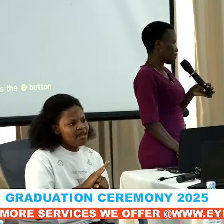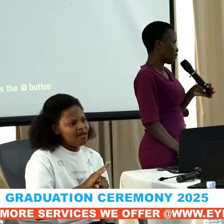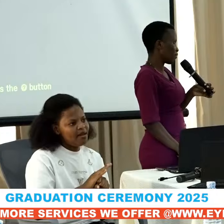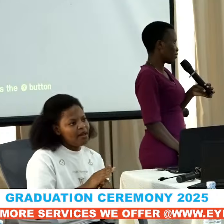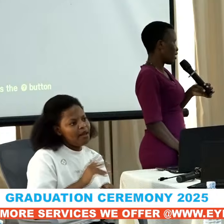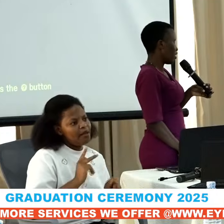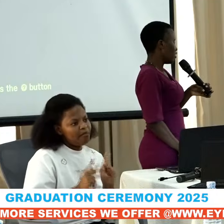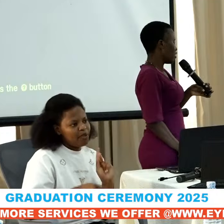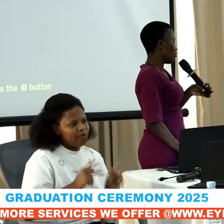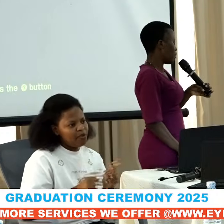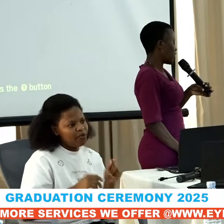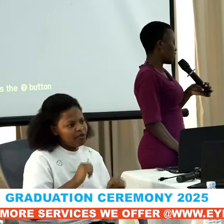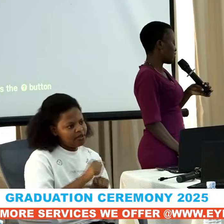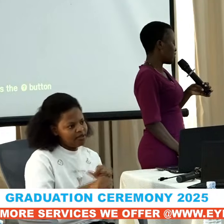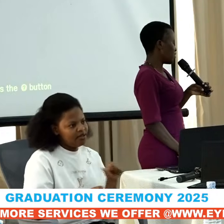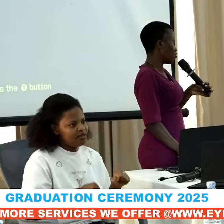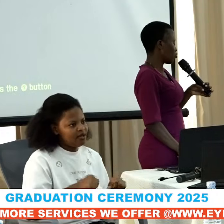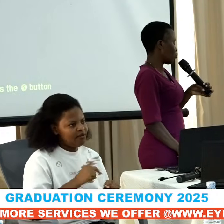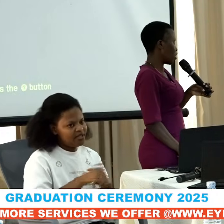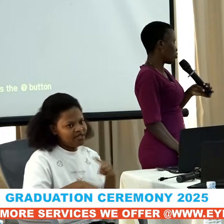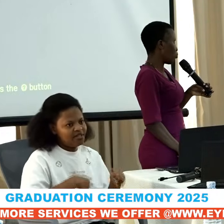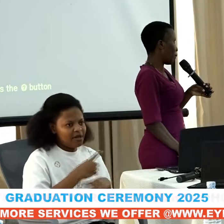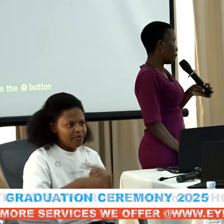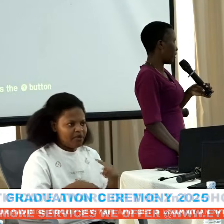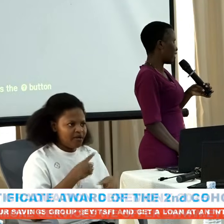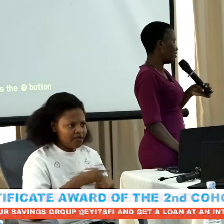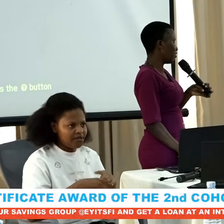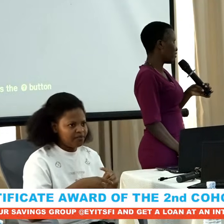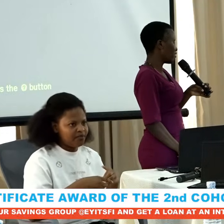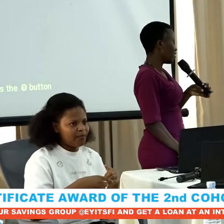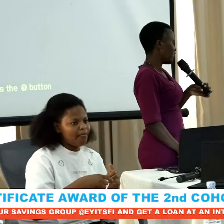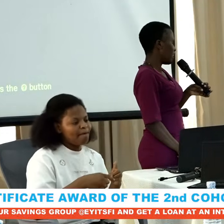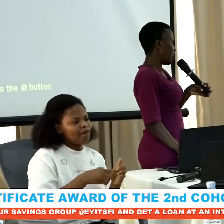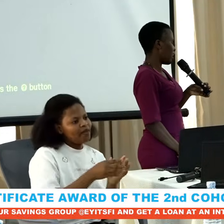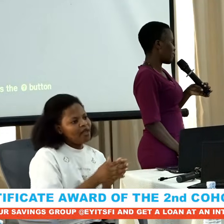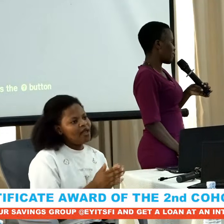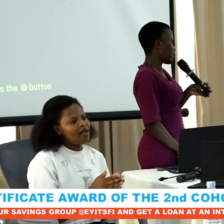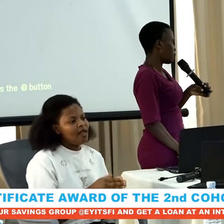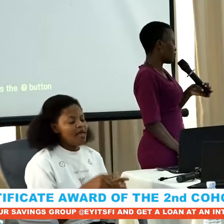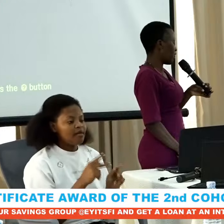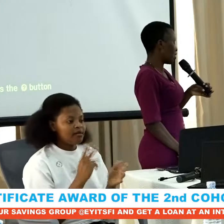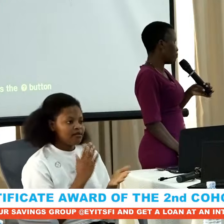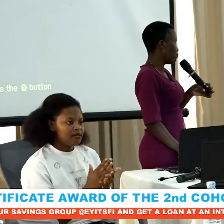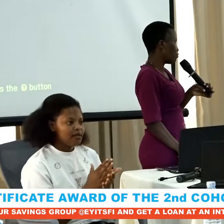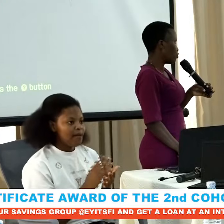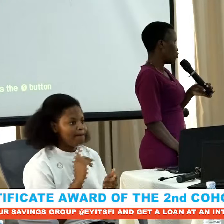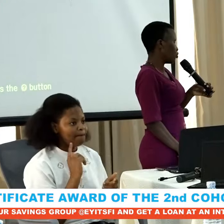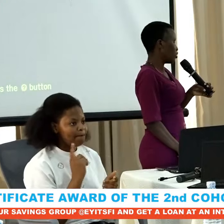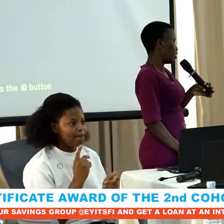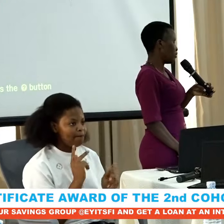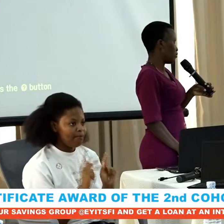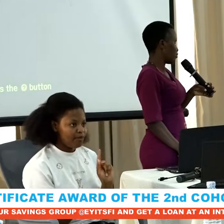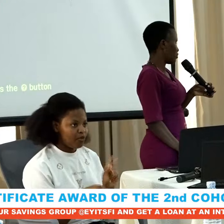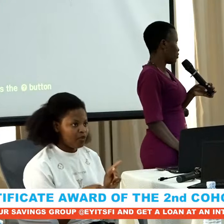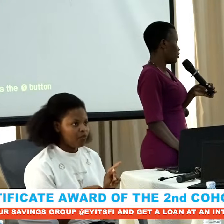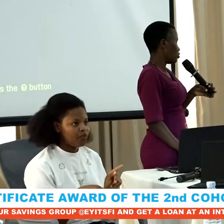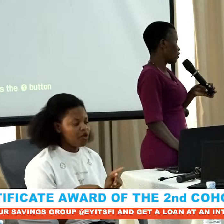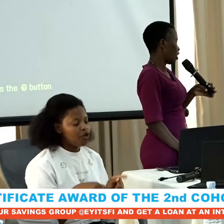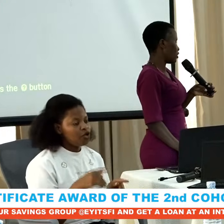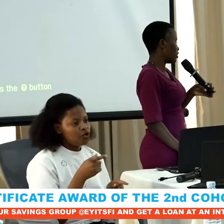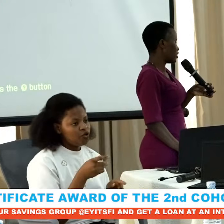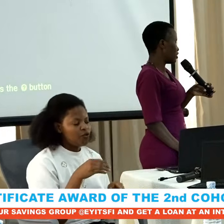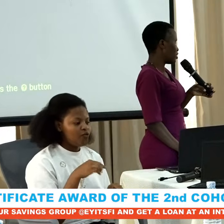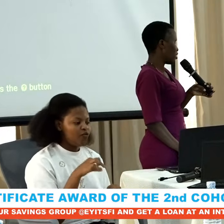blindness. Deaf blindness is when you are blind and at the same time you're deaf.